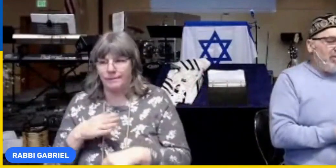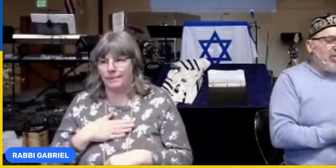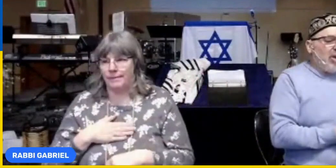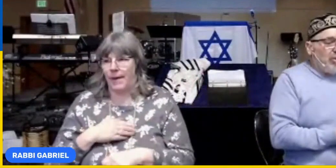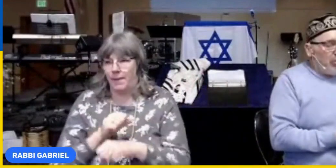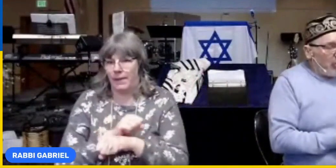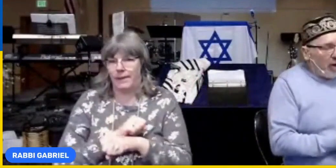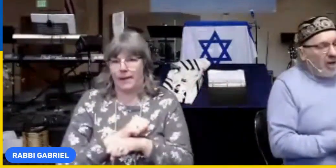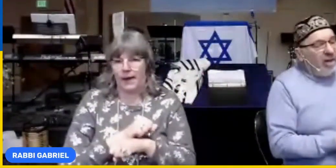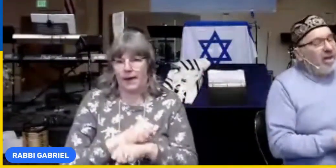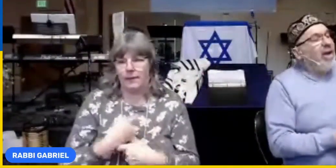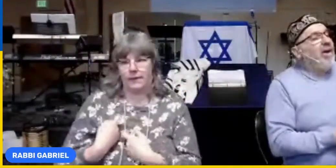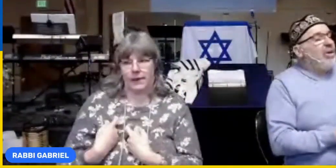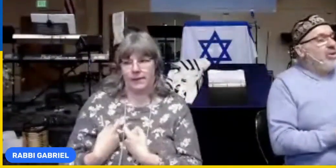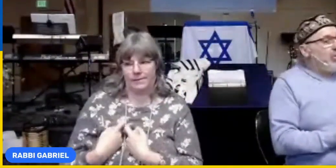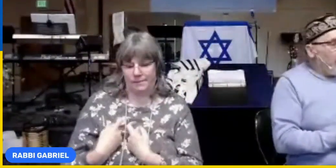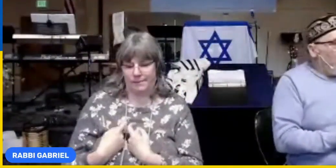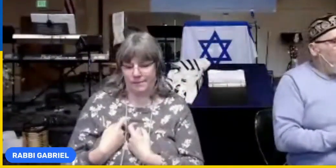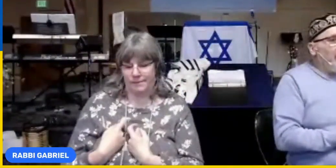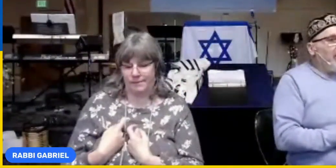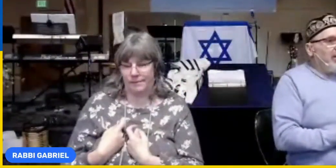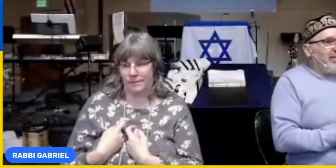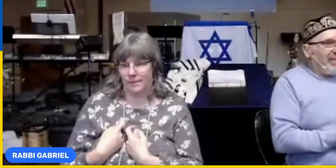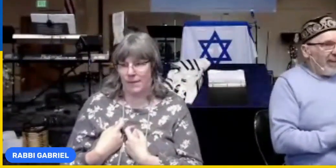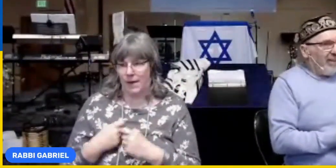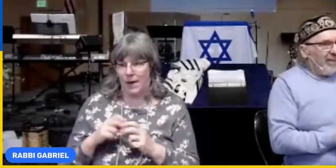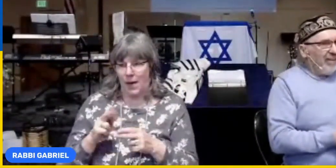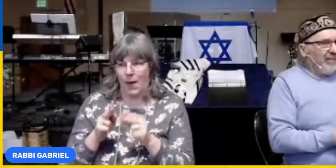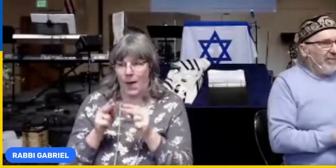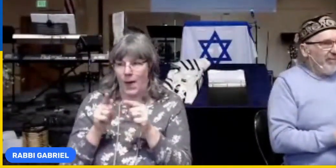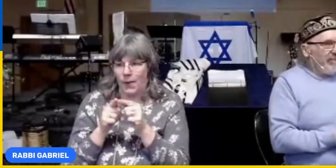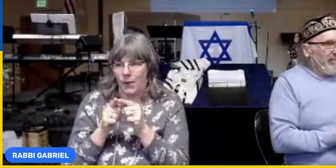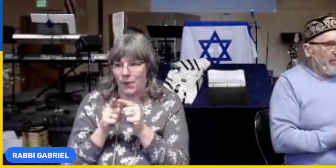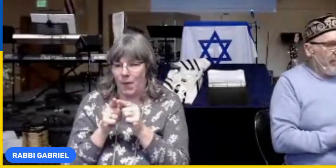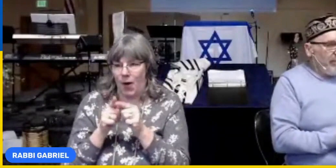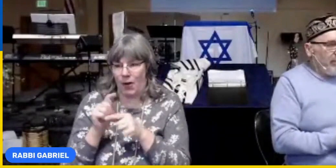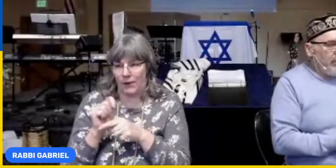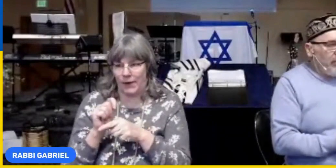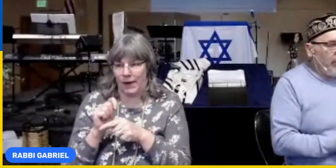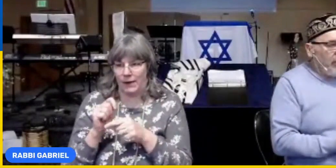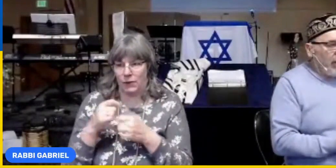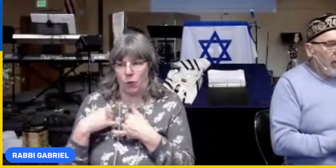to sin's Torah, small t.